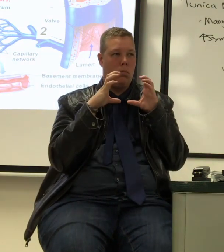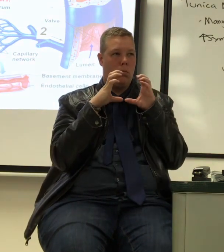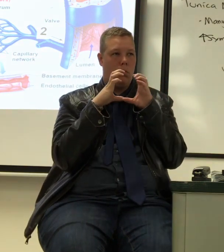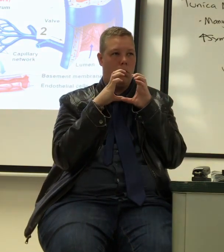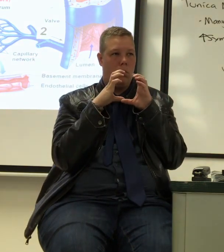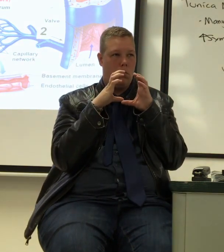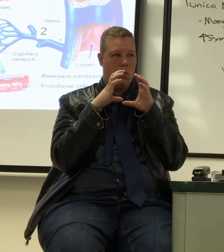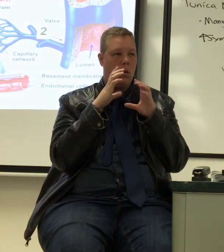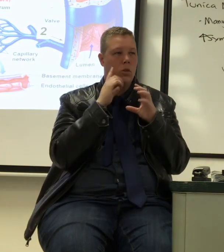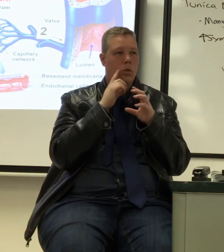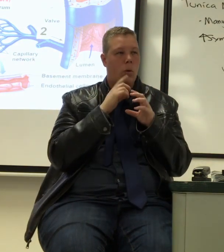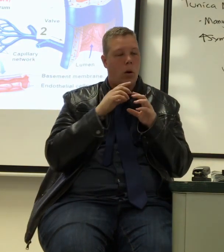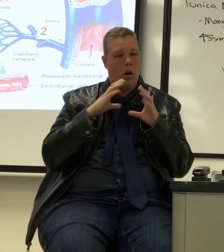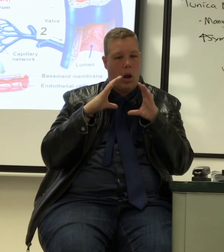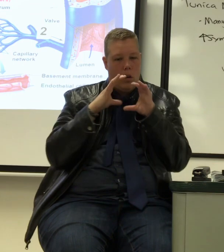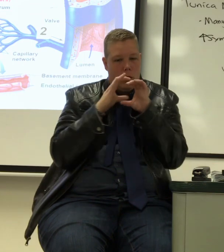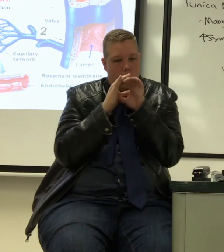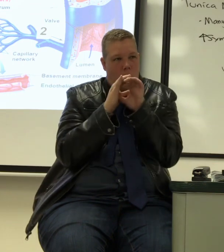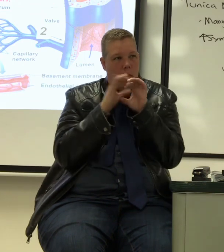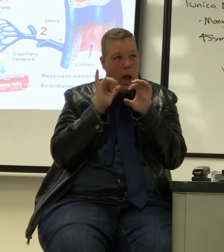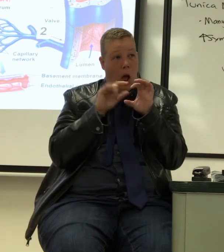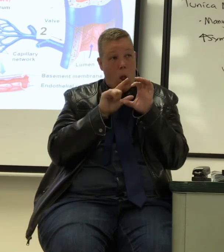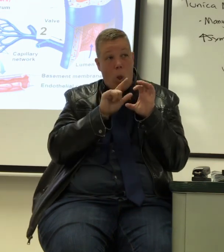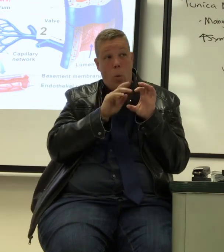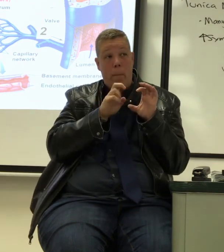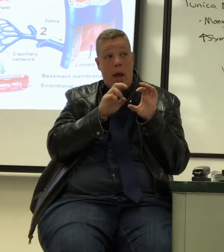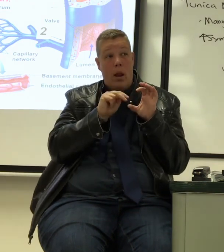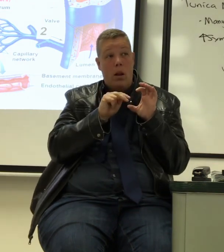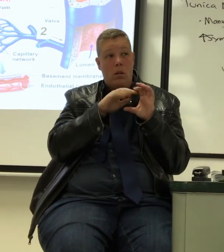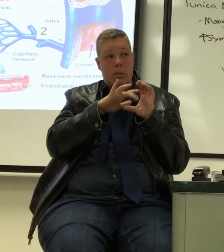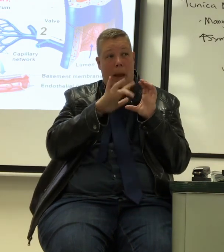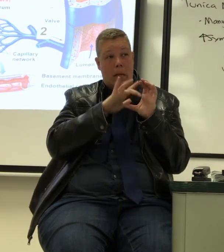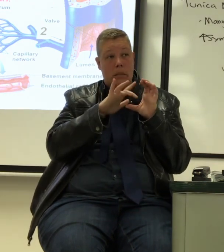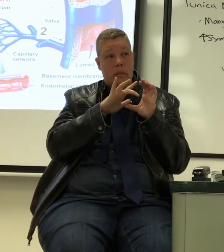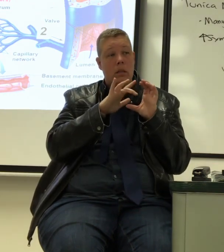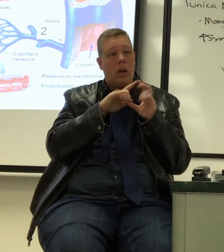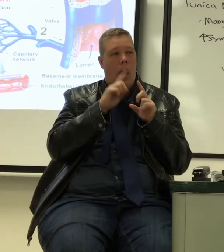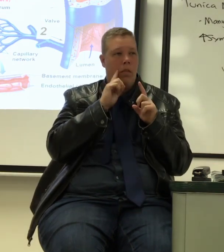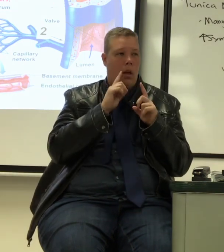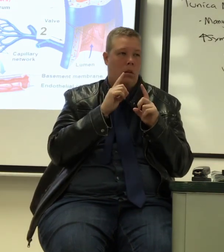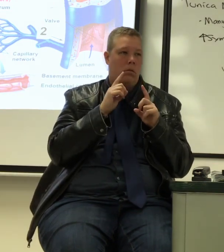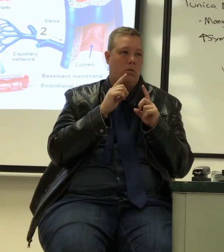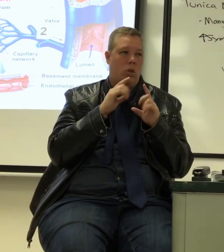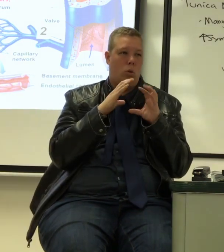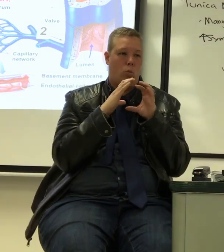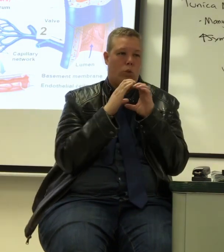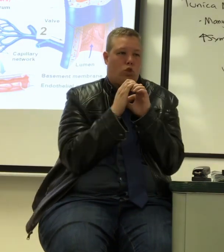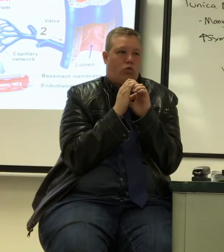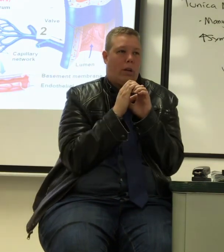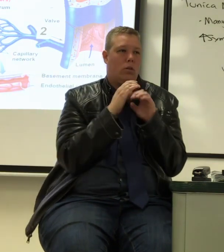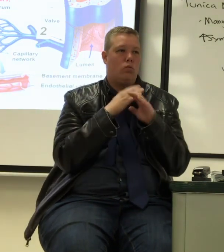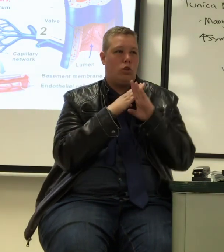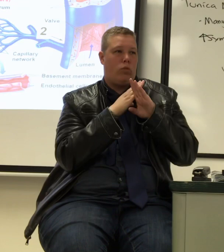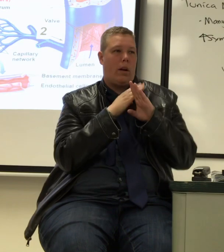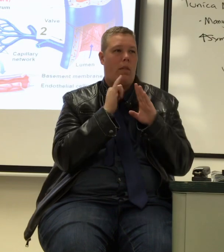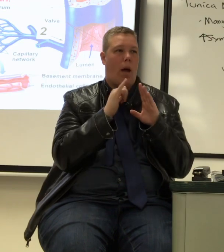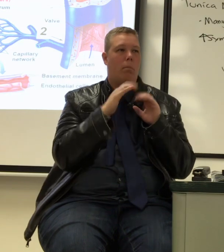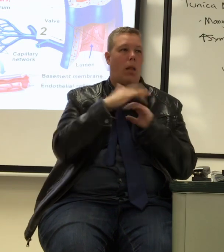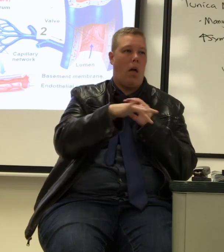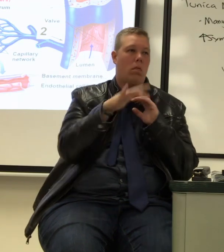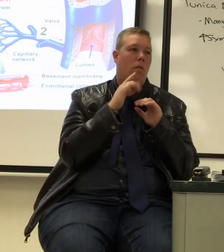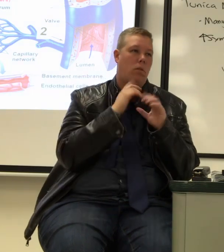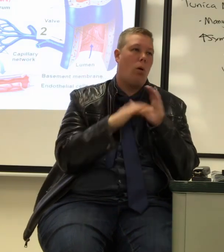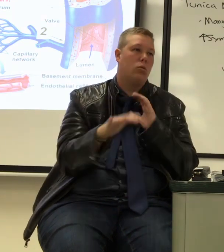increase the resistance to blood flowing. That's a very important physiology concept I'll mention here. The other thing you see besides the